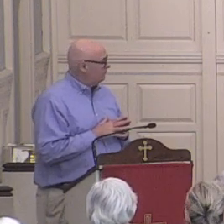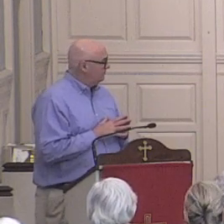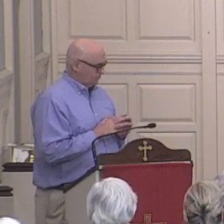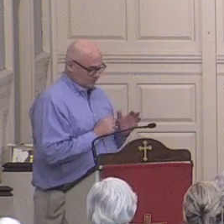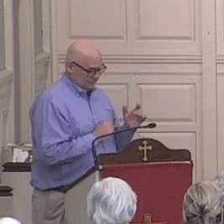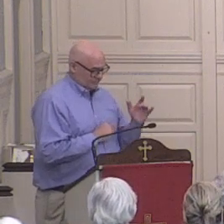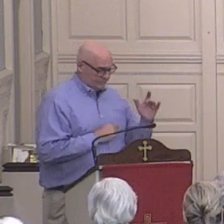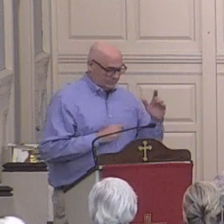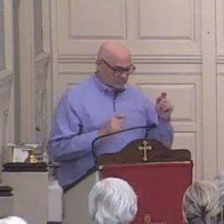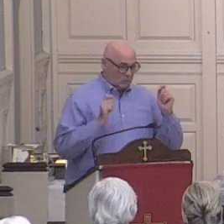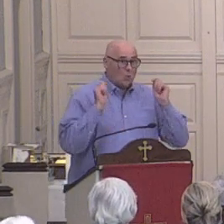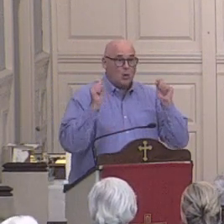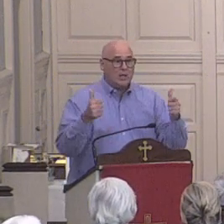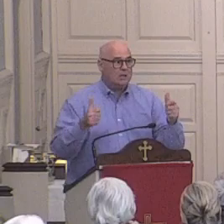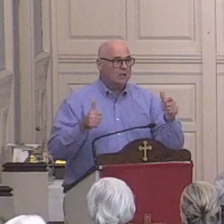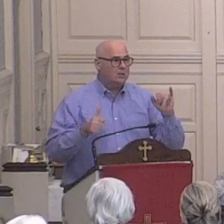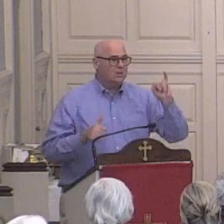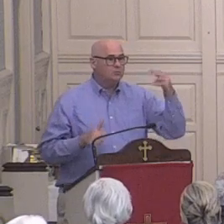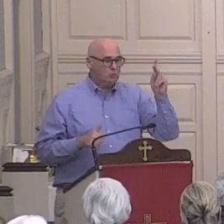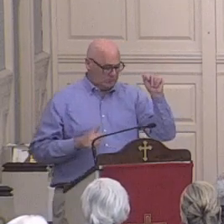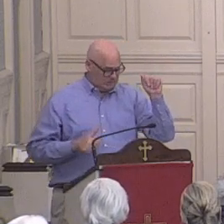hand.